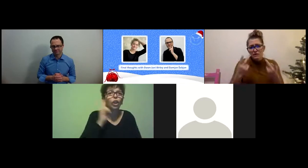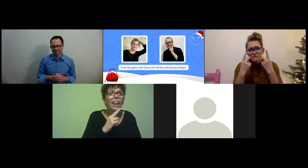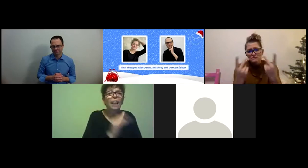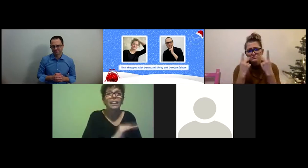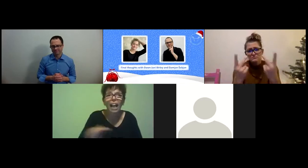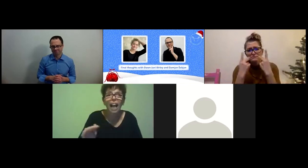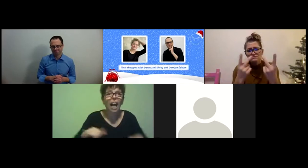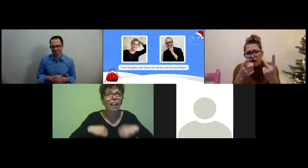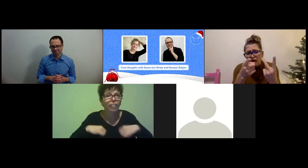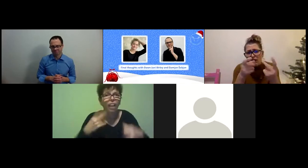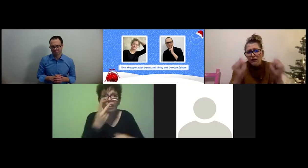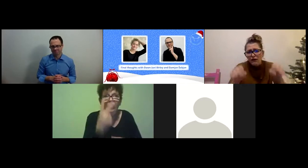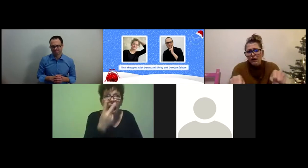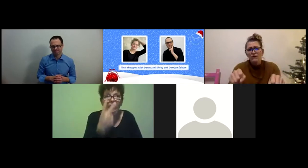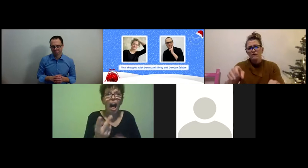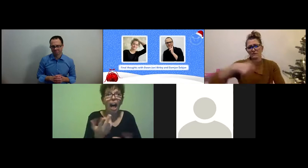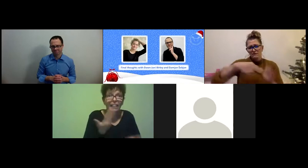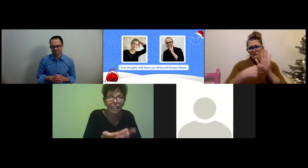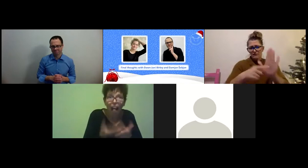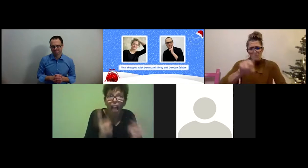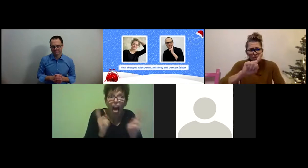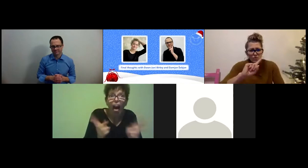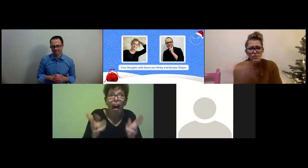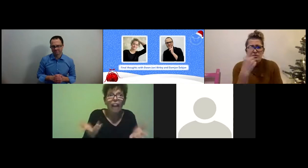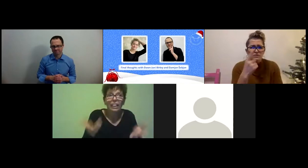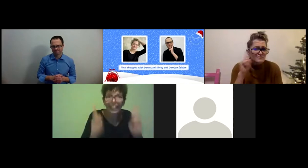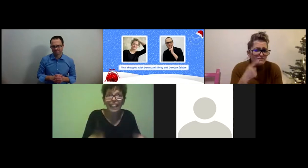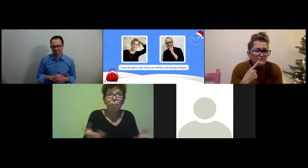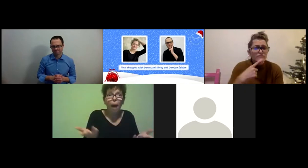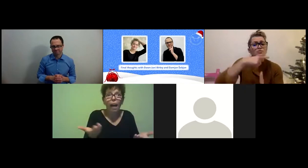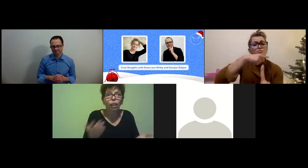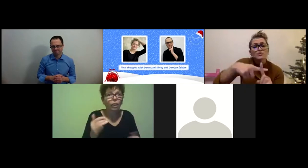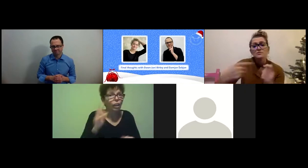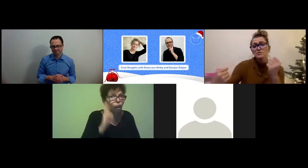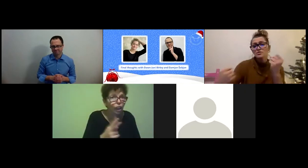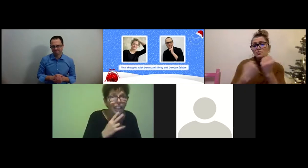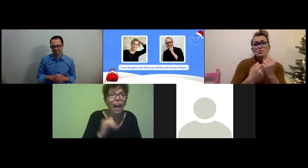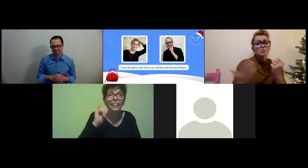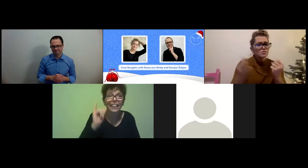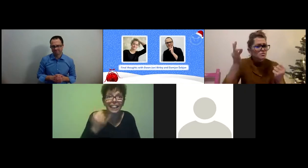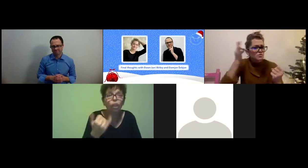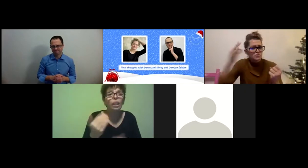with all of our national sign languages. It's so important for our children to see this,